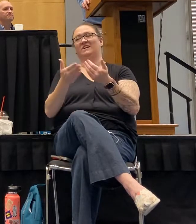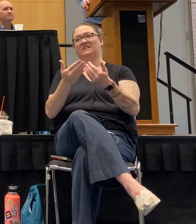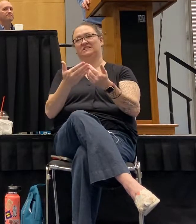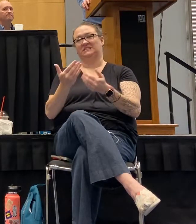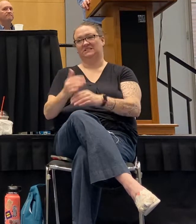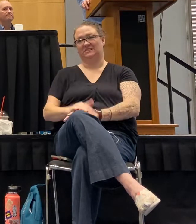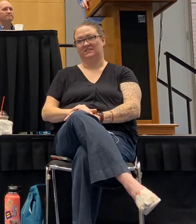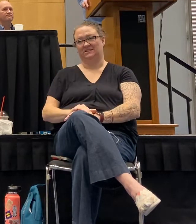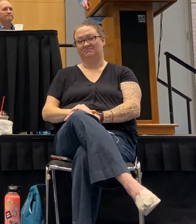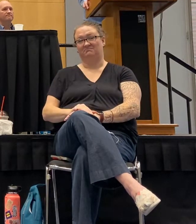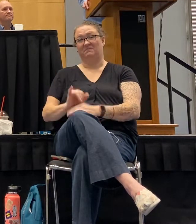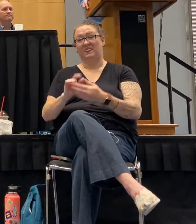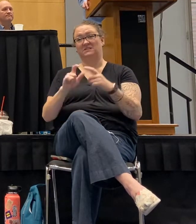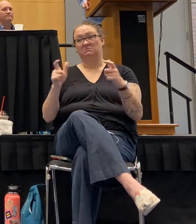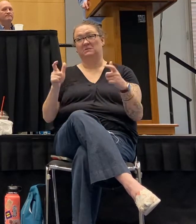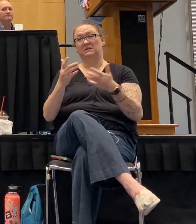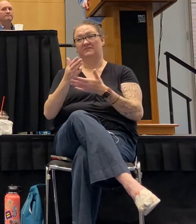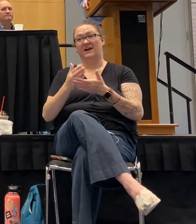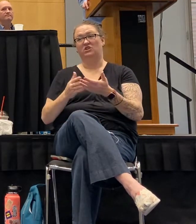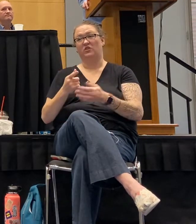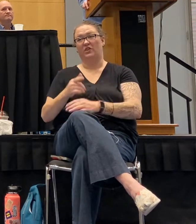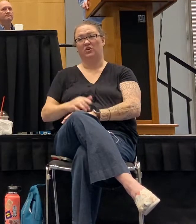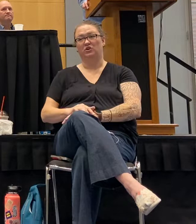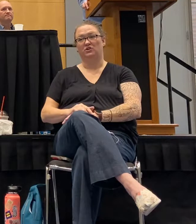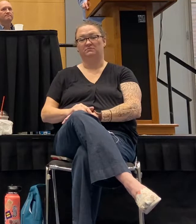and so that's a big factor there.